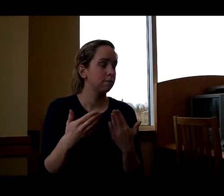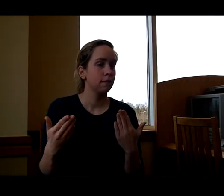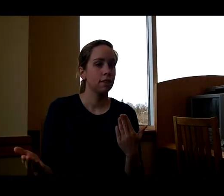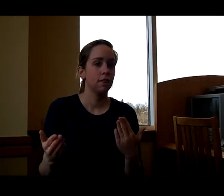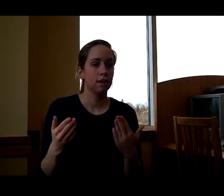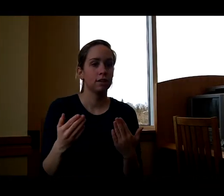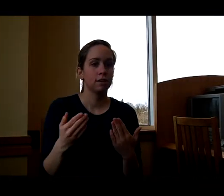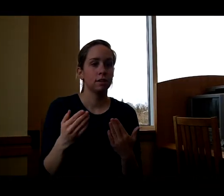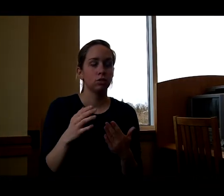saturated.